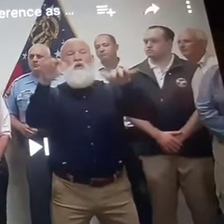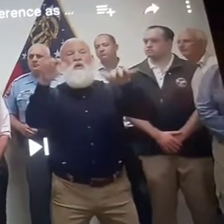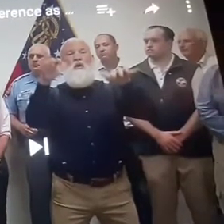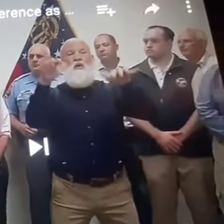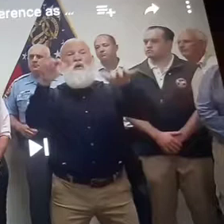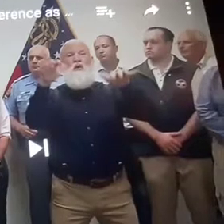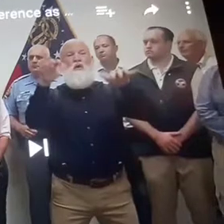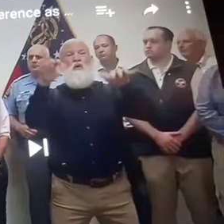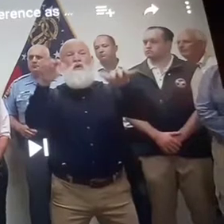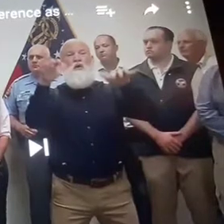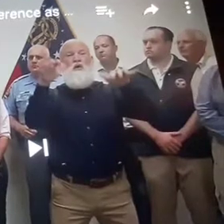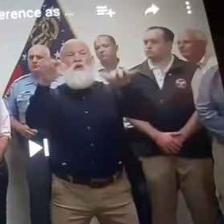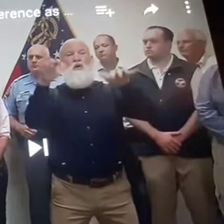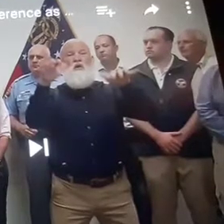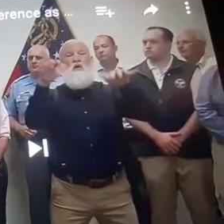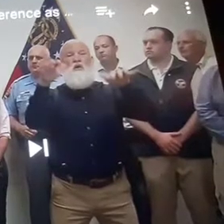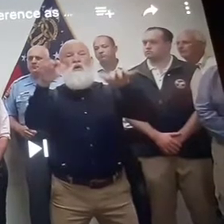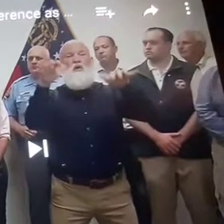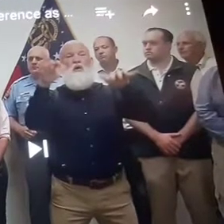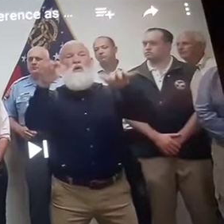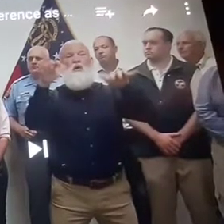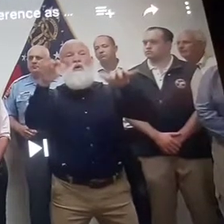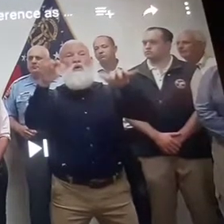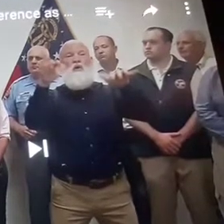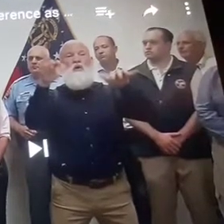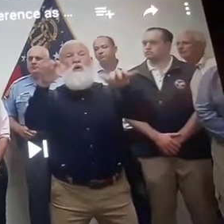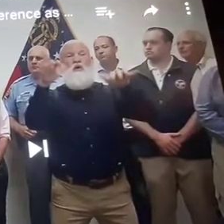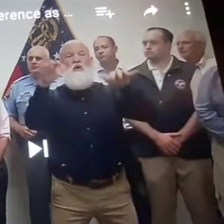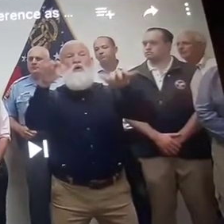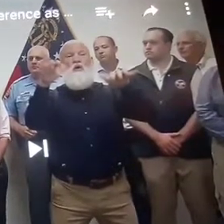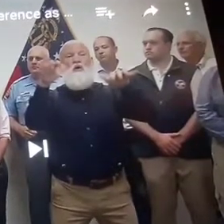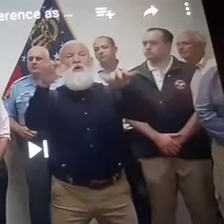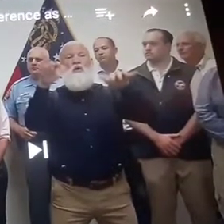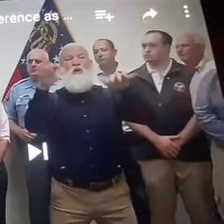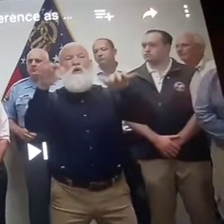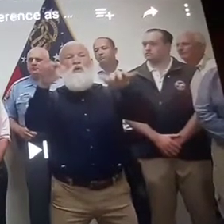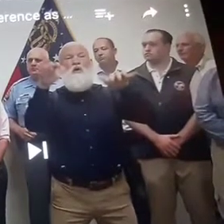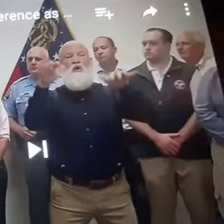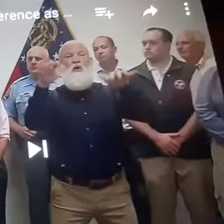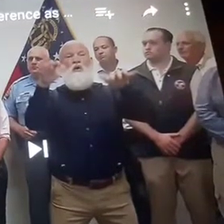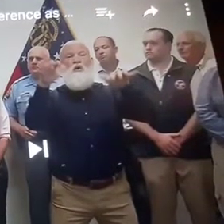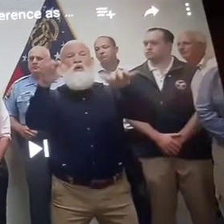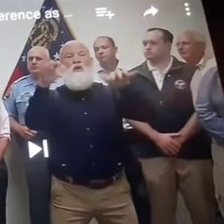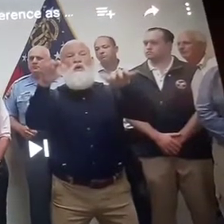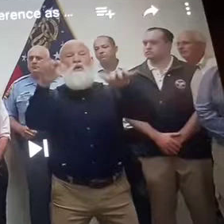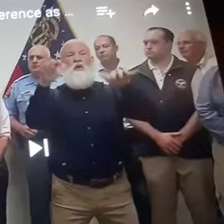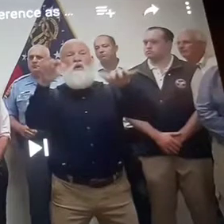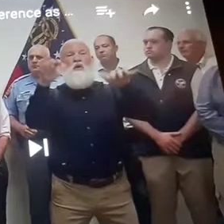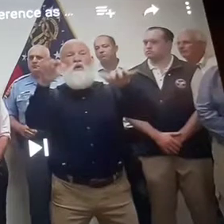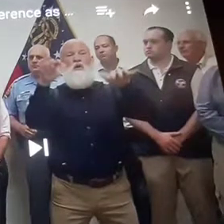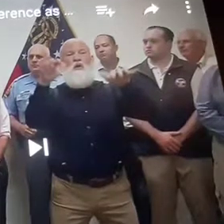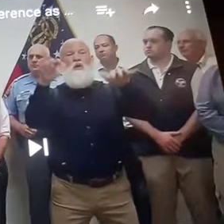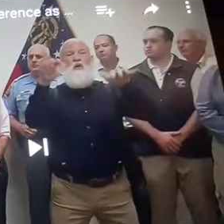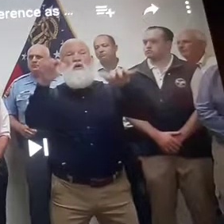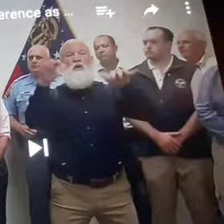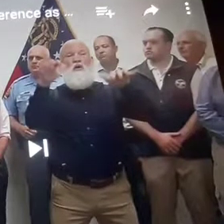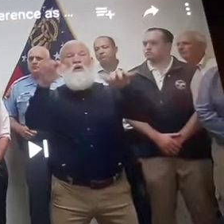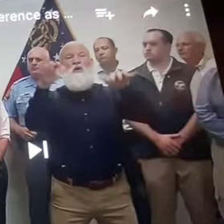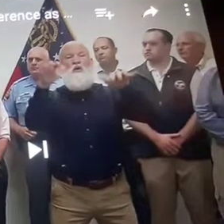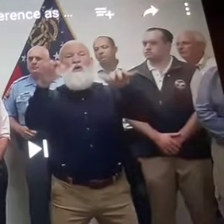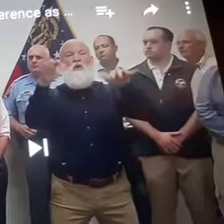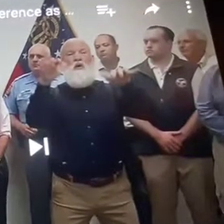Our enemy, Satan, is the ruler of this physical earth. And the people on it